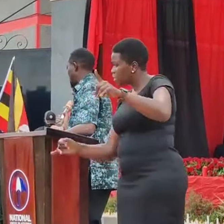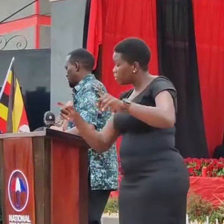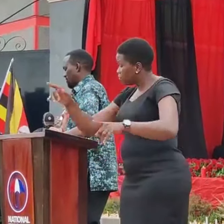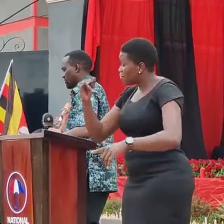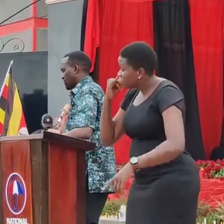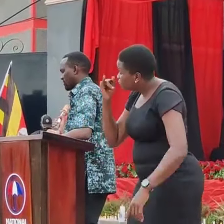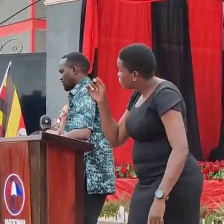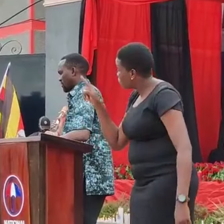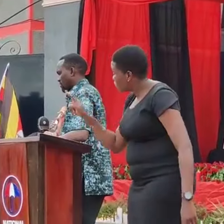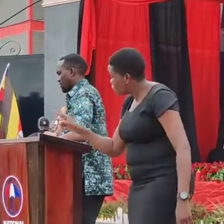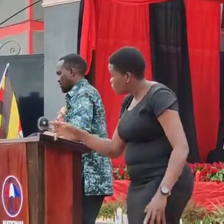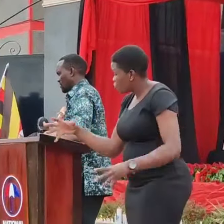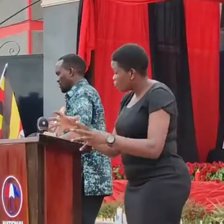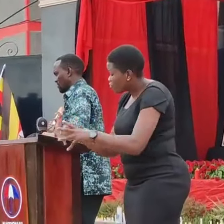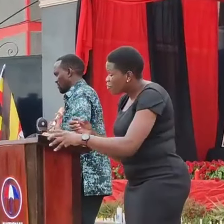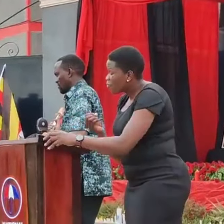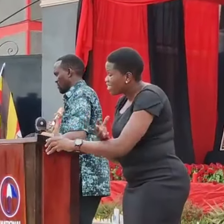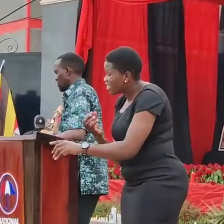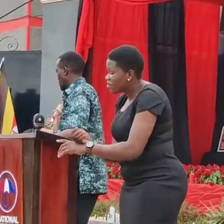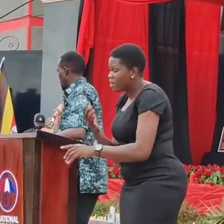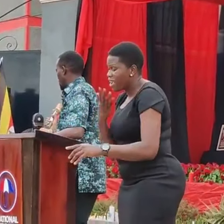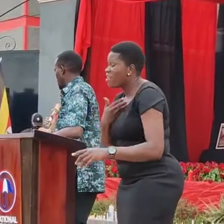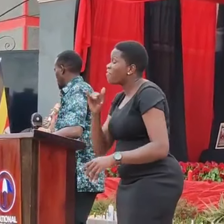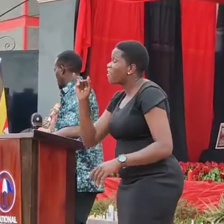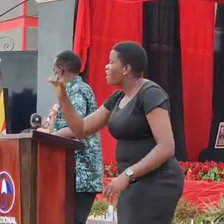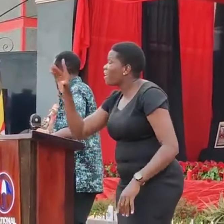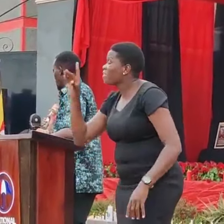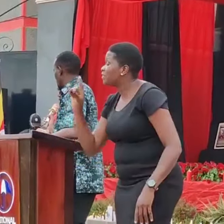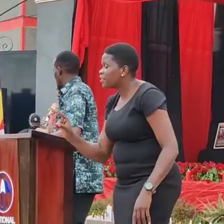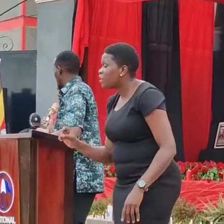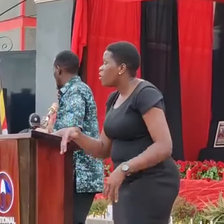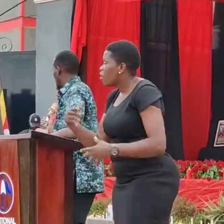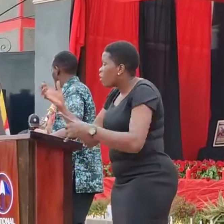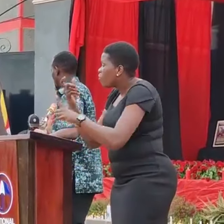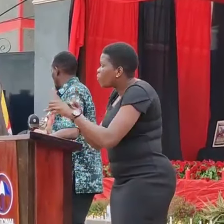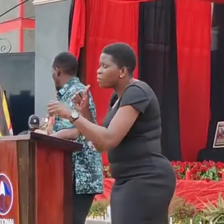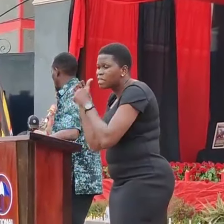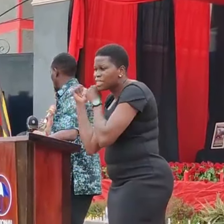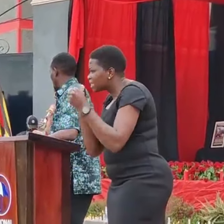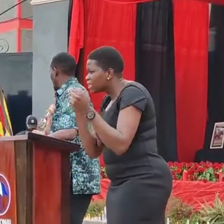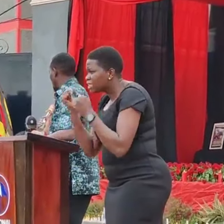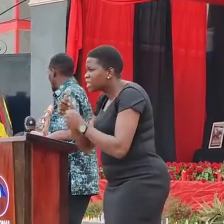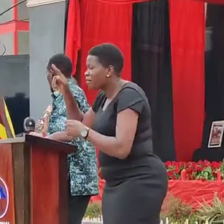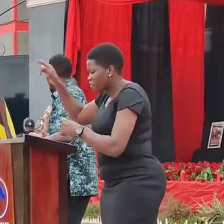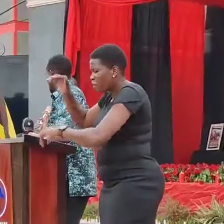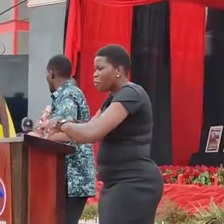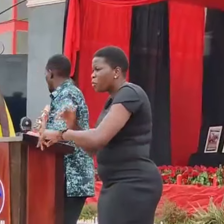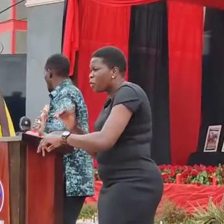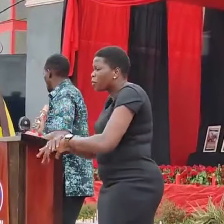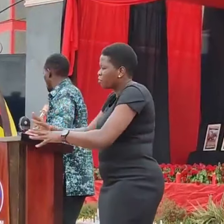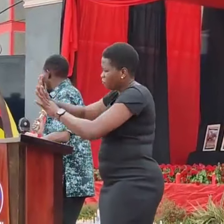batugamba wekamuli yalina okusala wano oba obudde lugazi mukono kulike